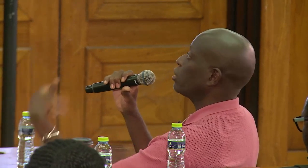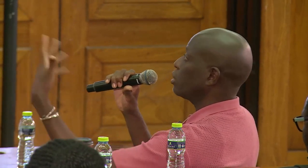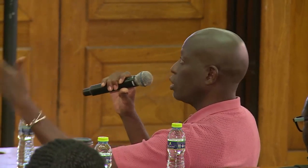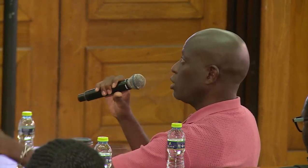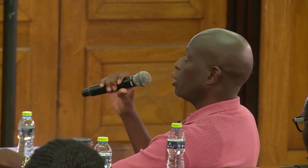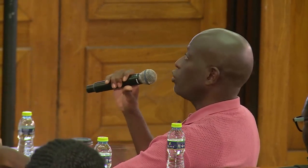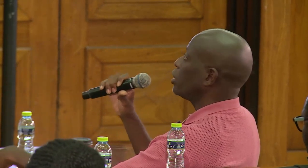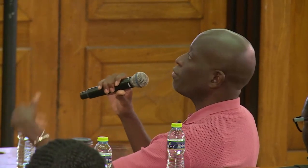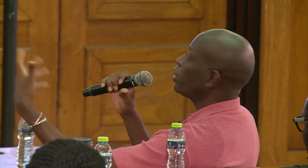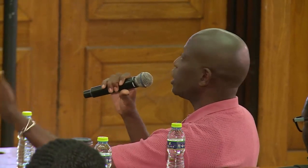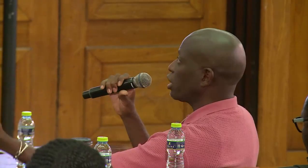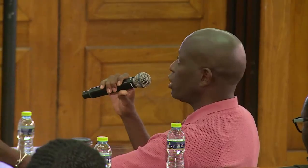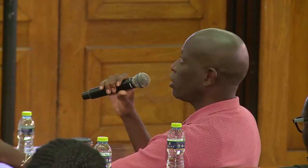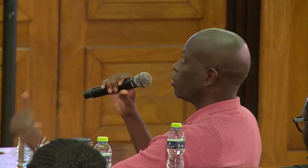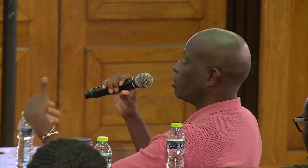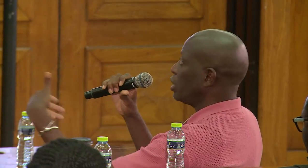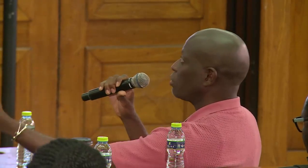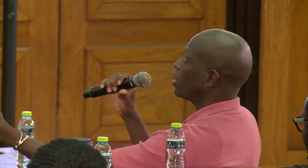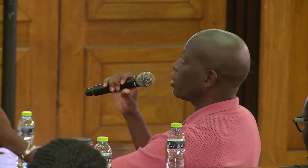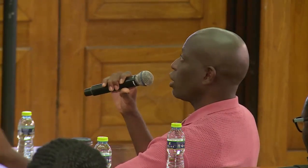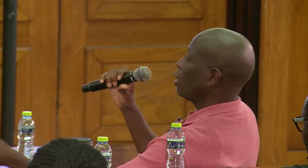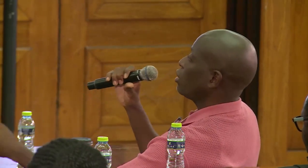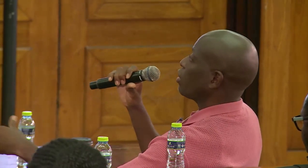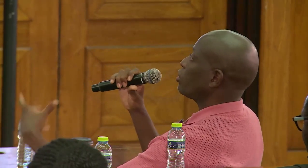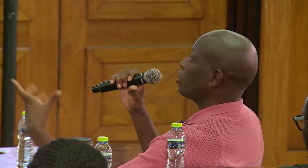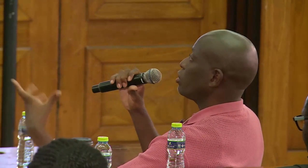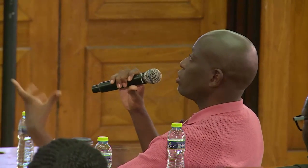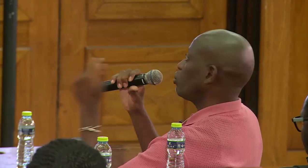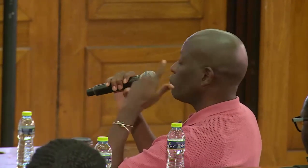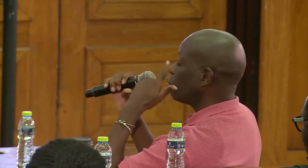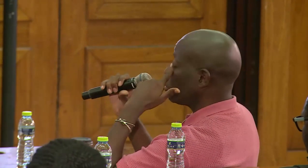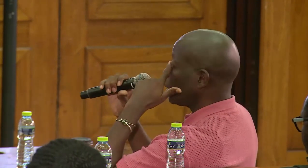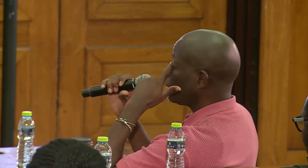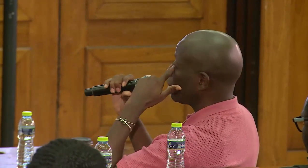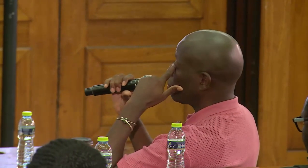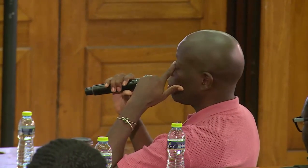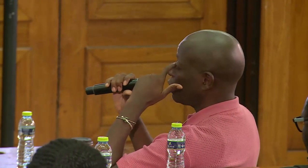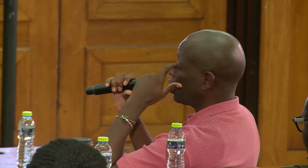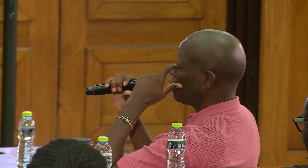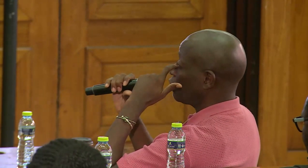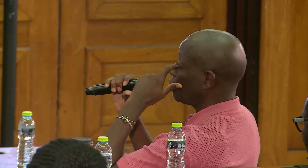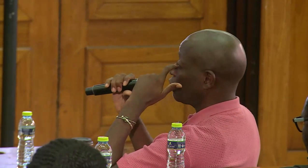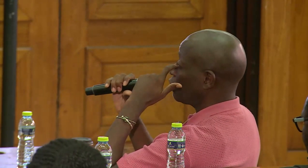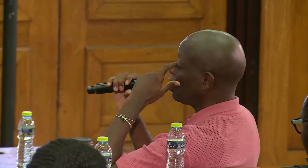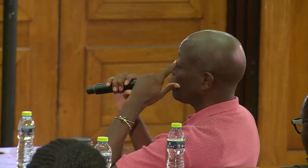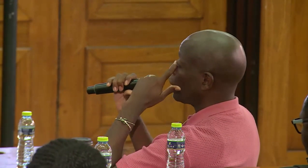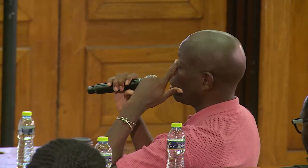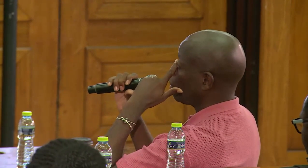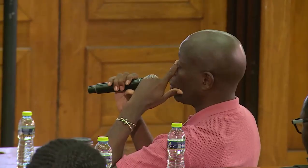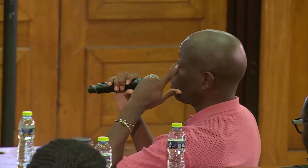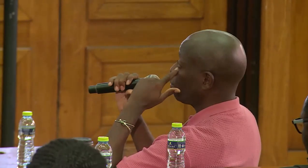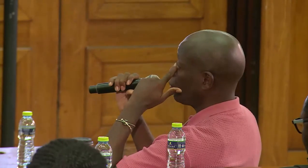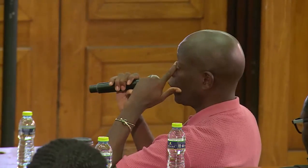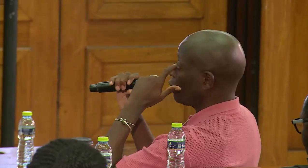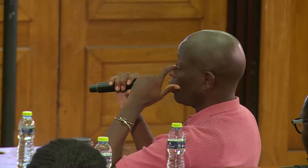trained, and you don't need funding, and it's just integrated. So I thought it would be a good idea to take to Nigeria as